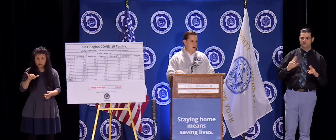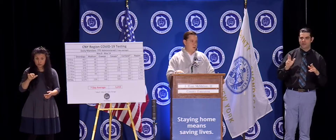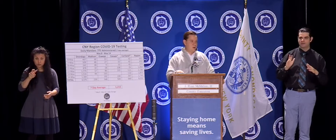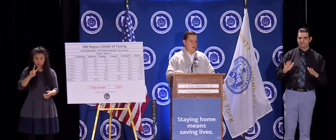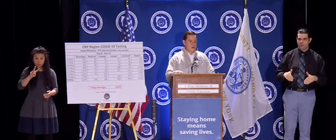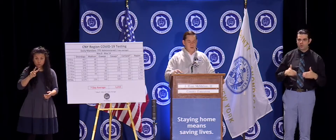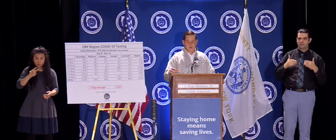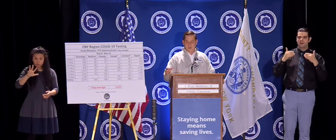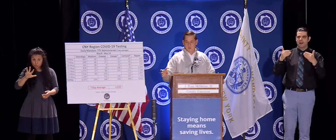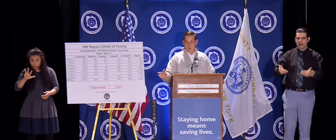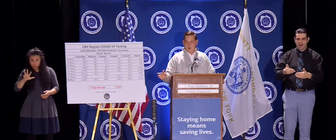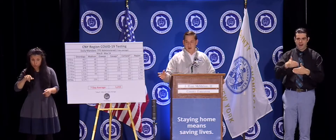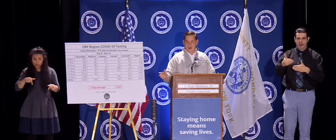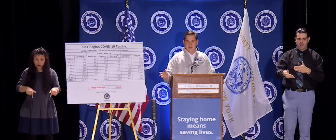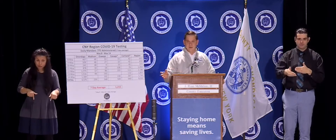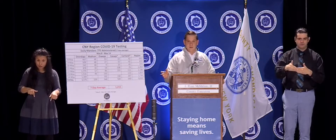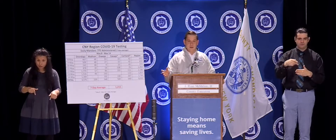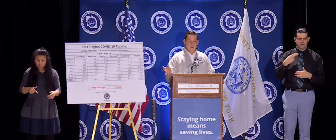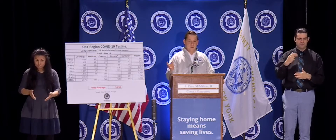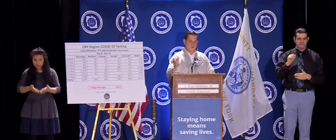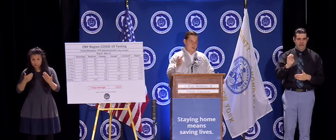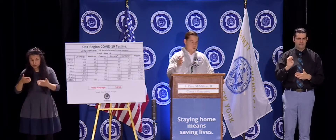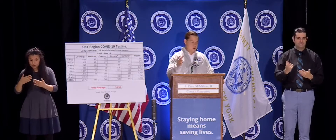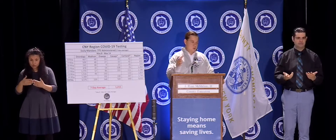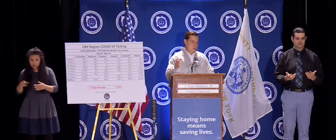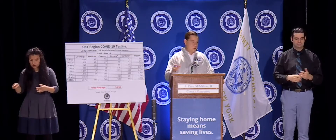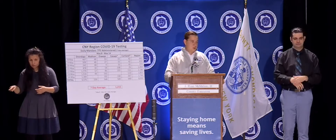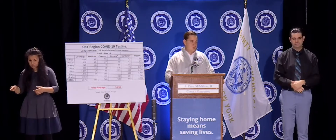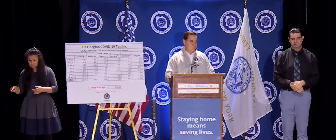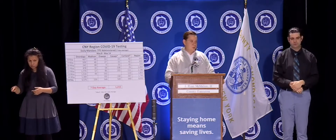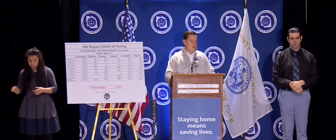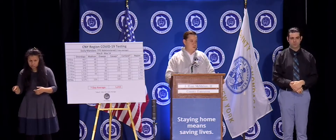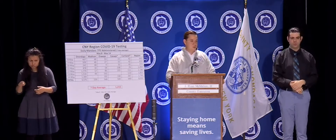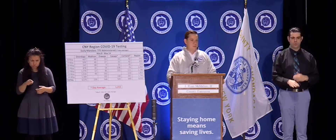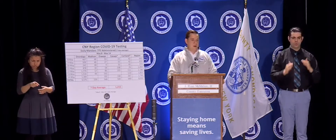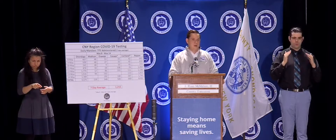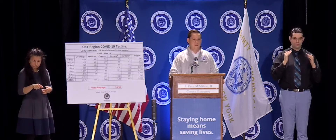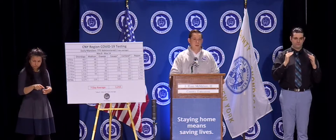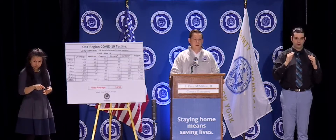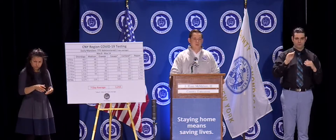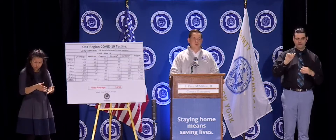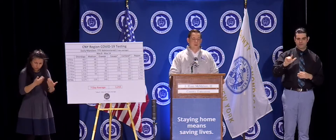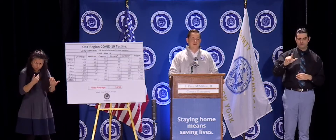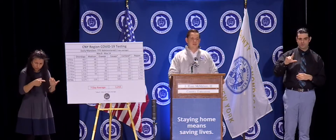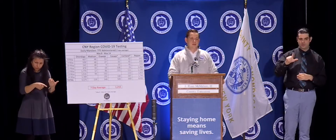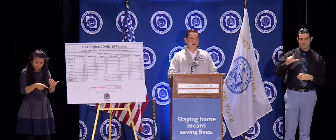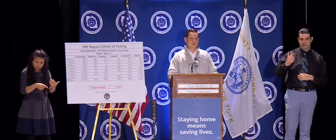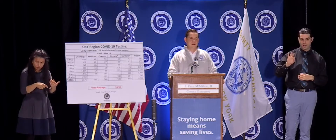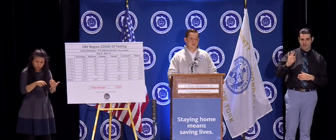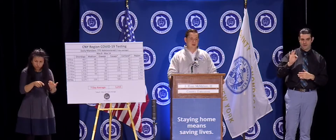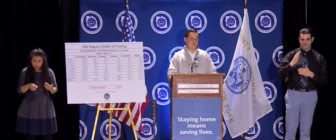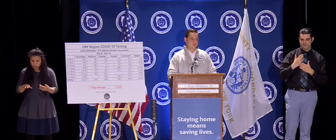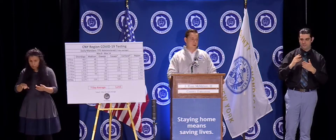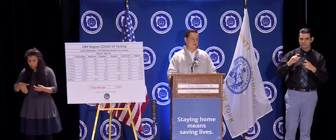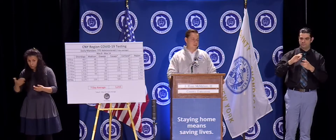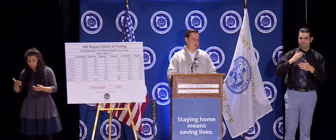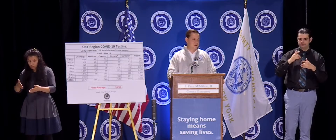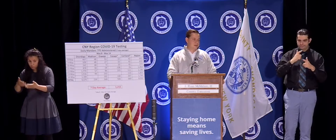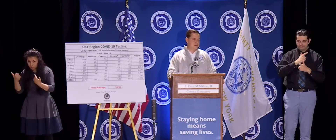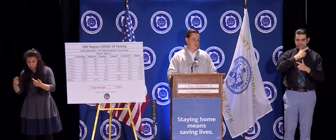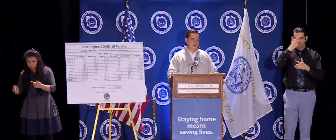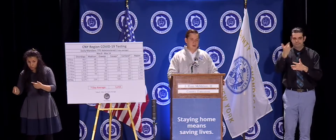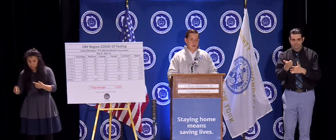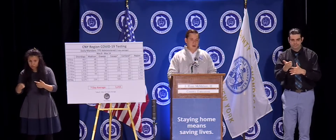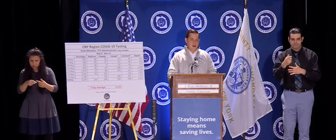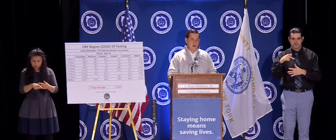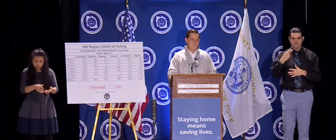smart now. You get more clients that can go in phase 2, your business will get better. So the private sector is innovative. The private sector